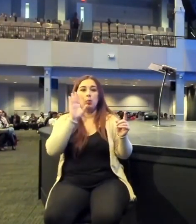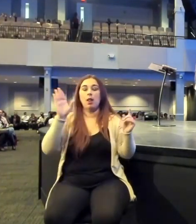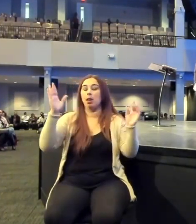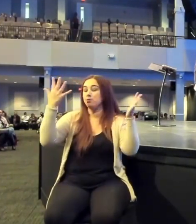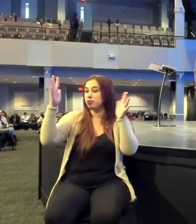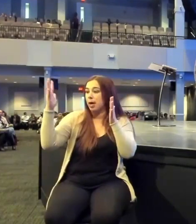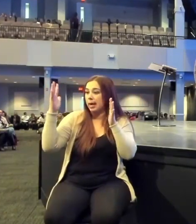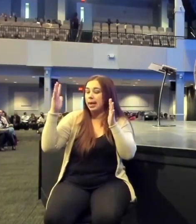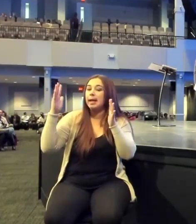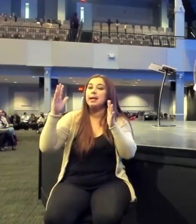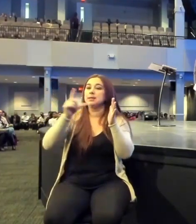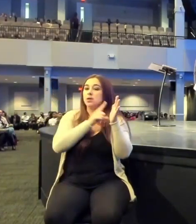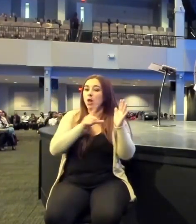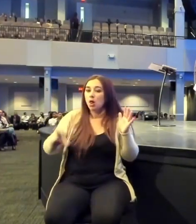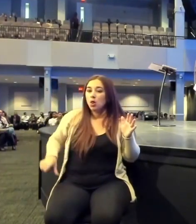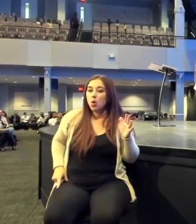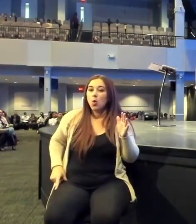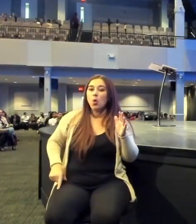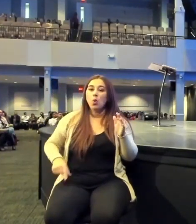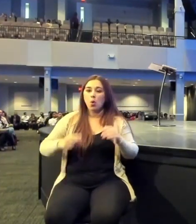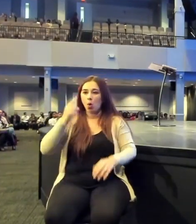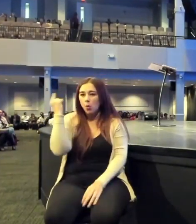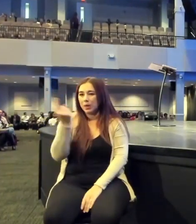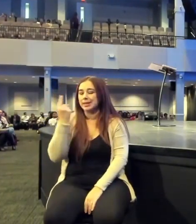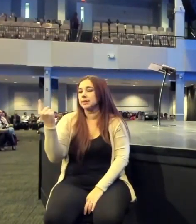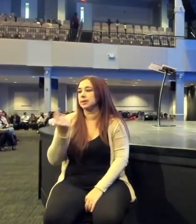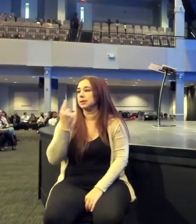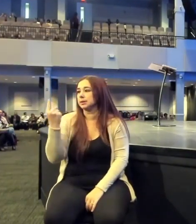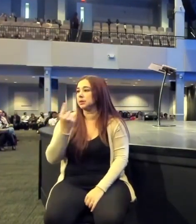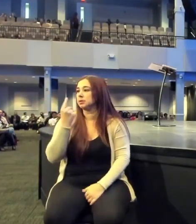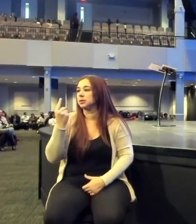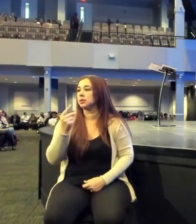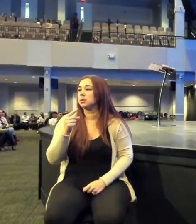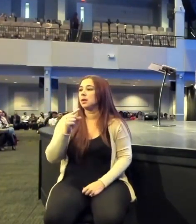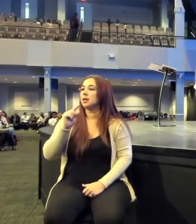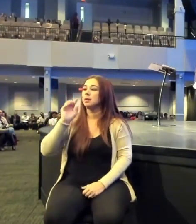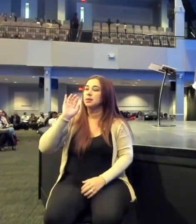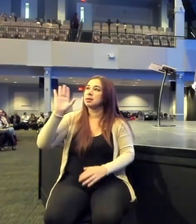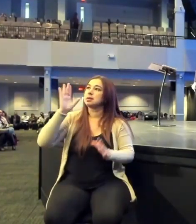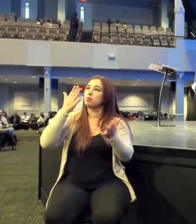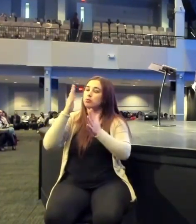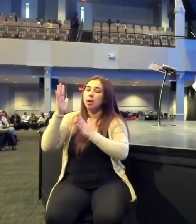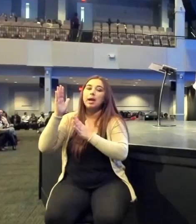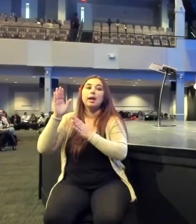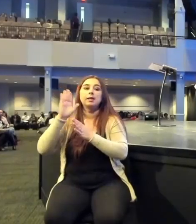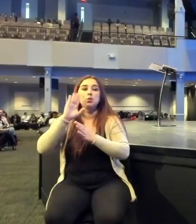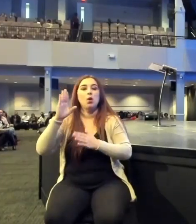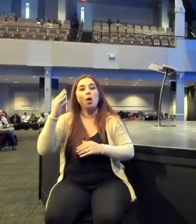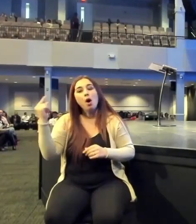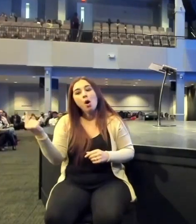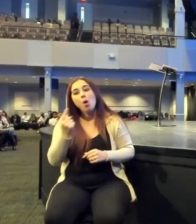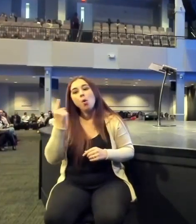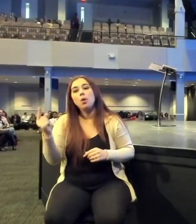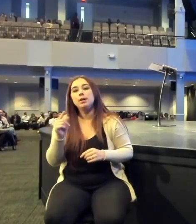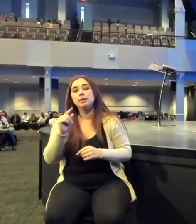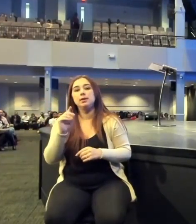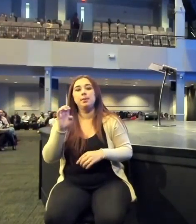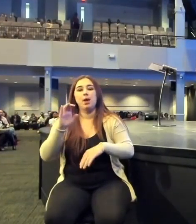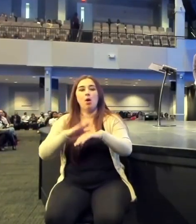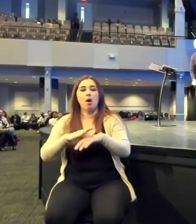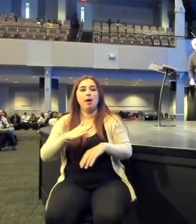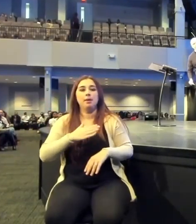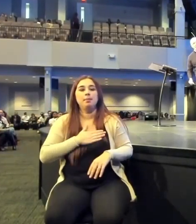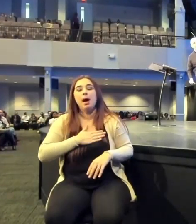or praise the Lord at all times. His praise will always be